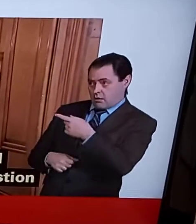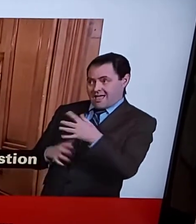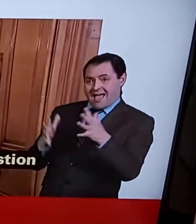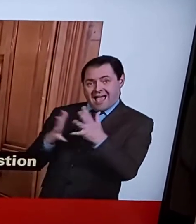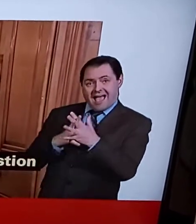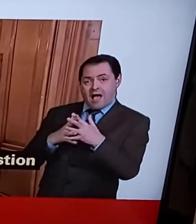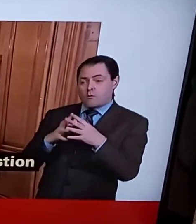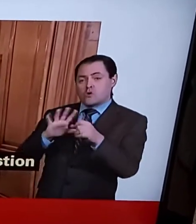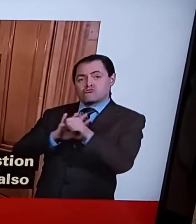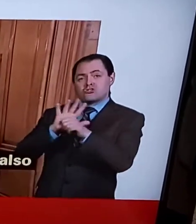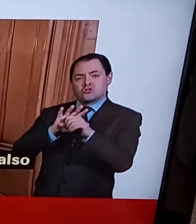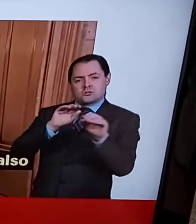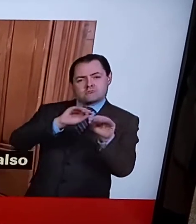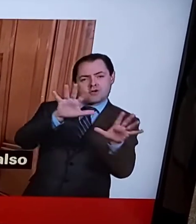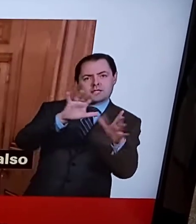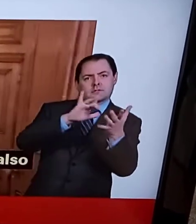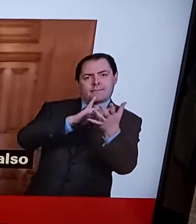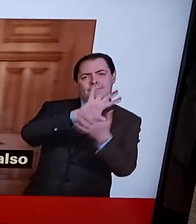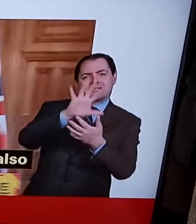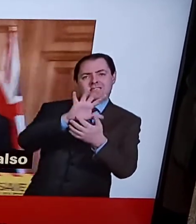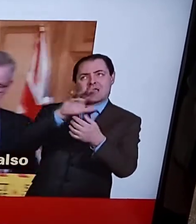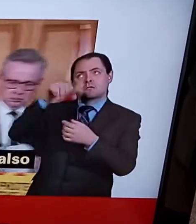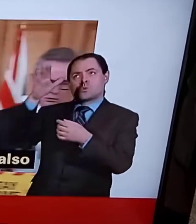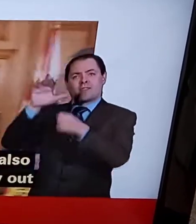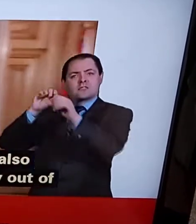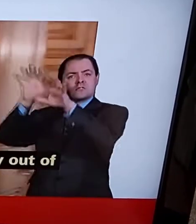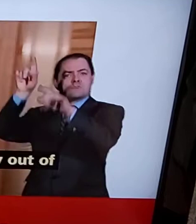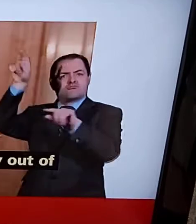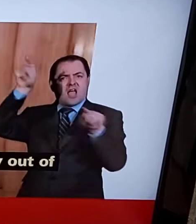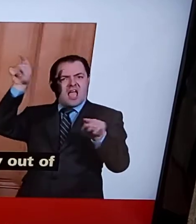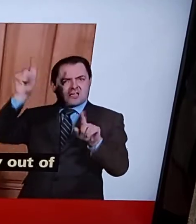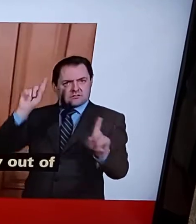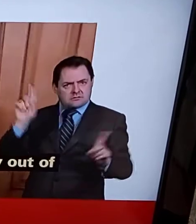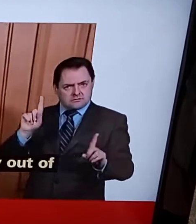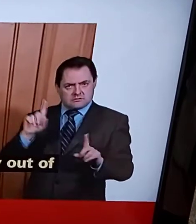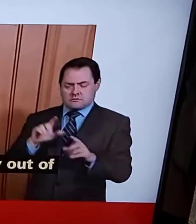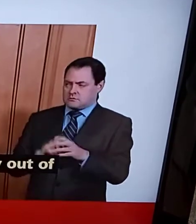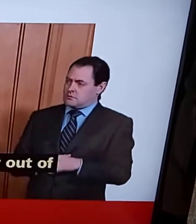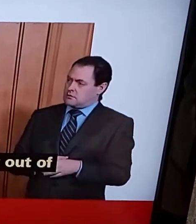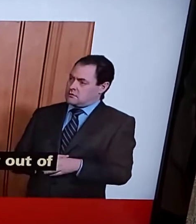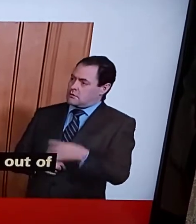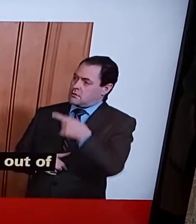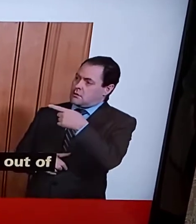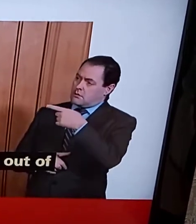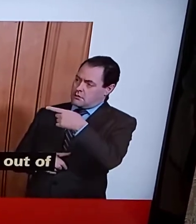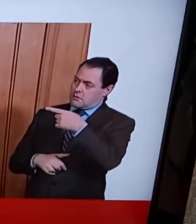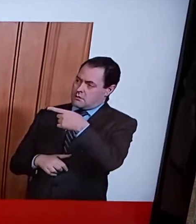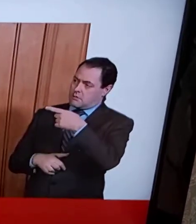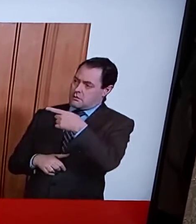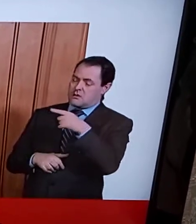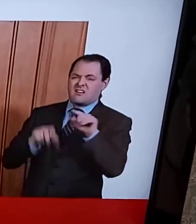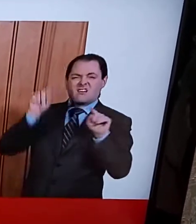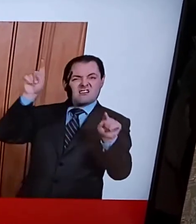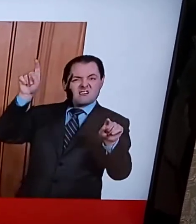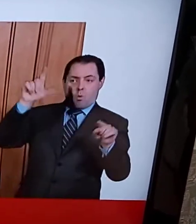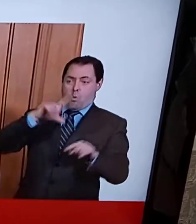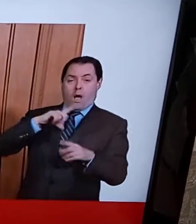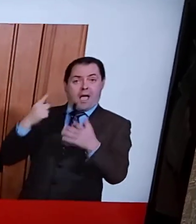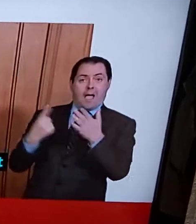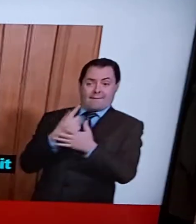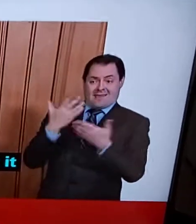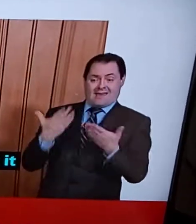the current situation. So on the geographical variation, I think it's difficult to give a particular explanation as